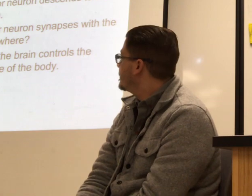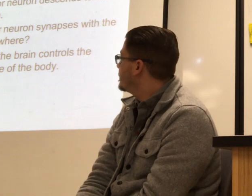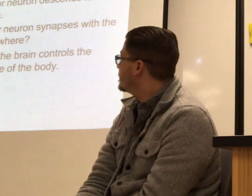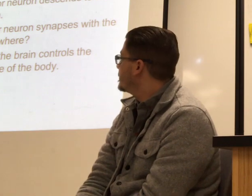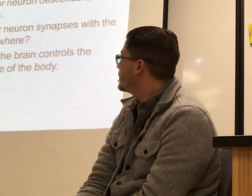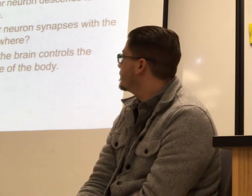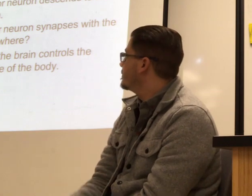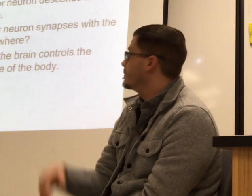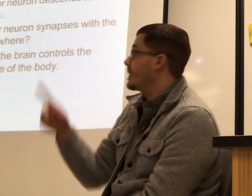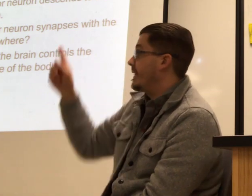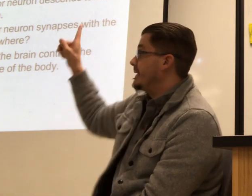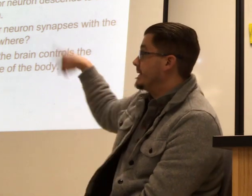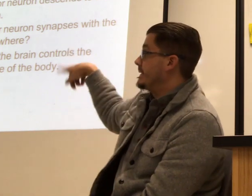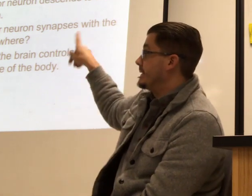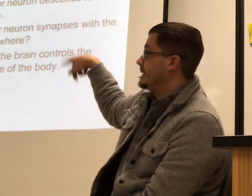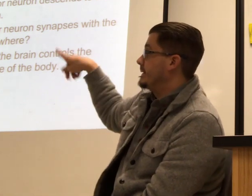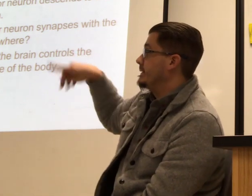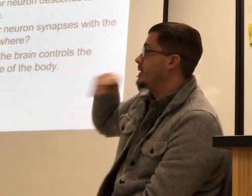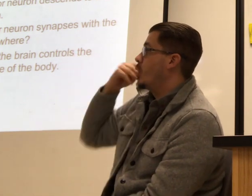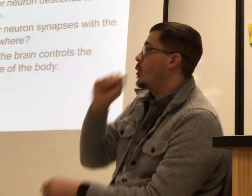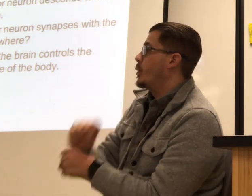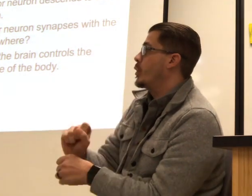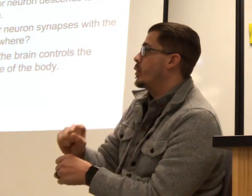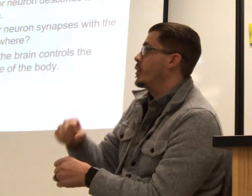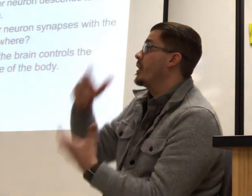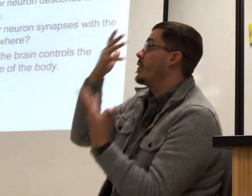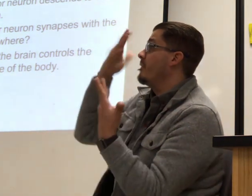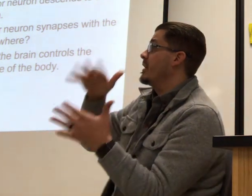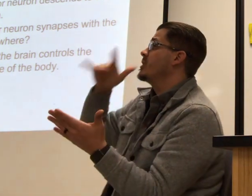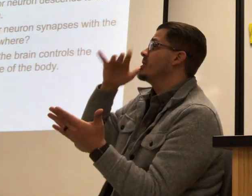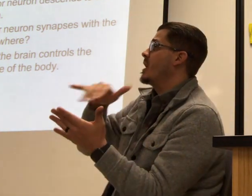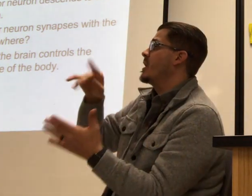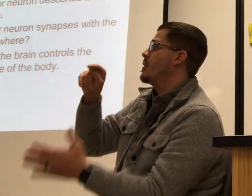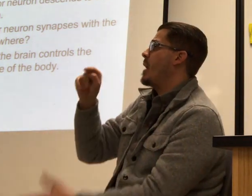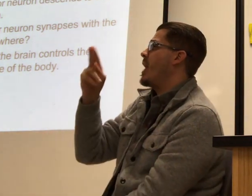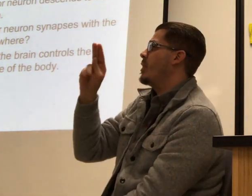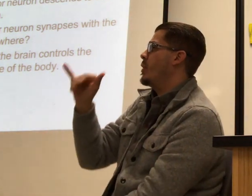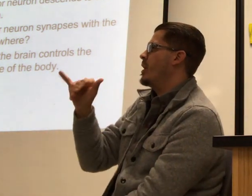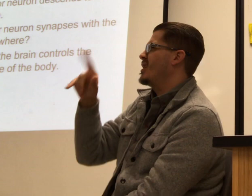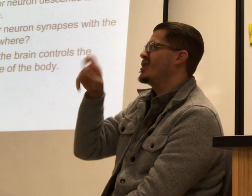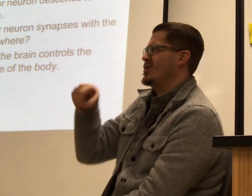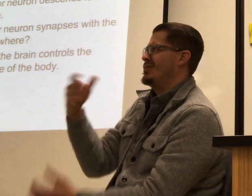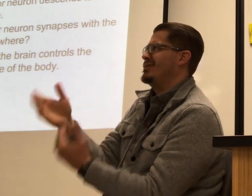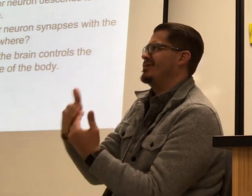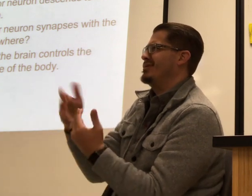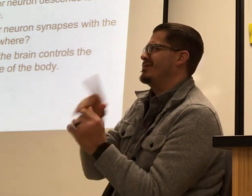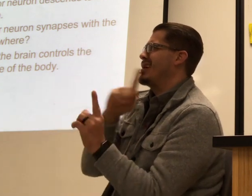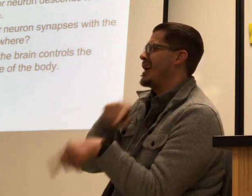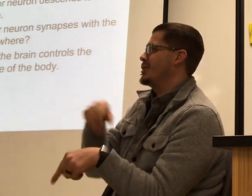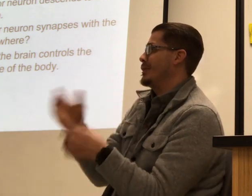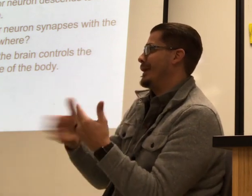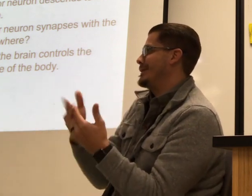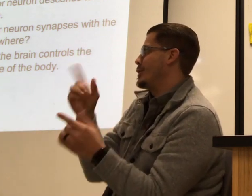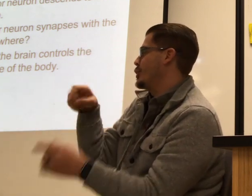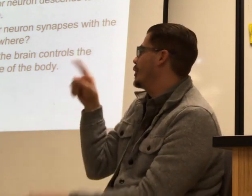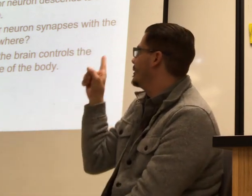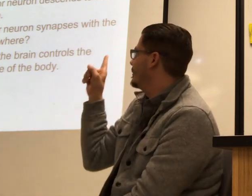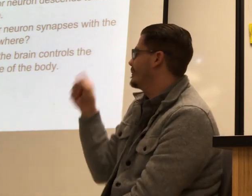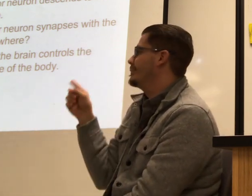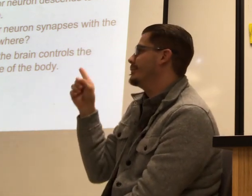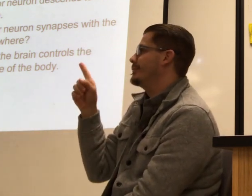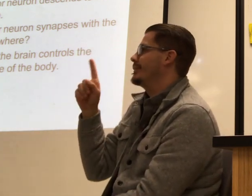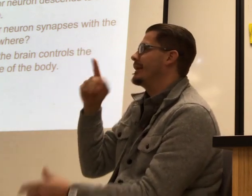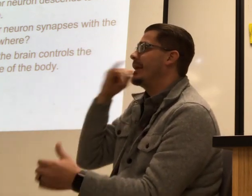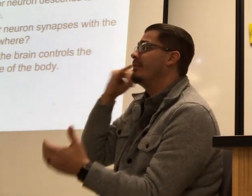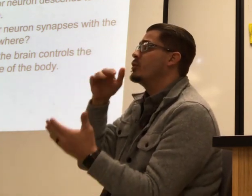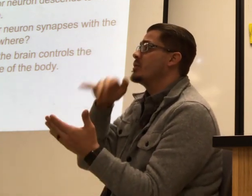I'm referring to those questions there. After you've studied these pathways, you should be able to answer these questions quite easily,